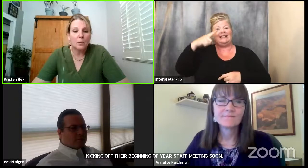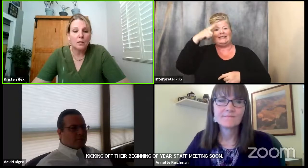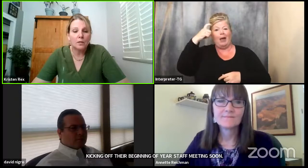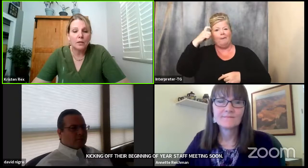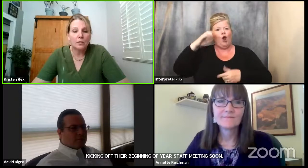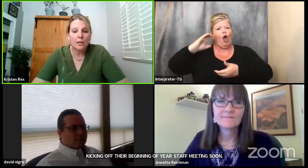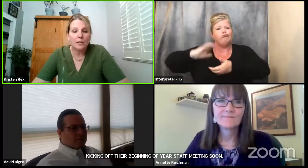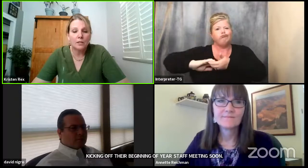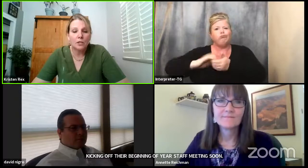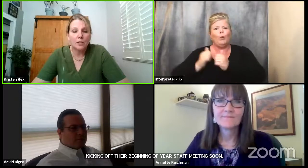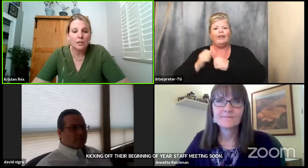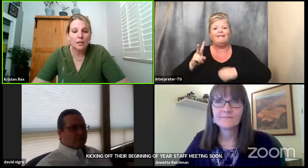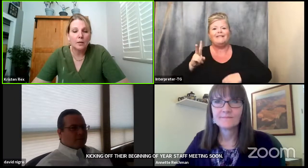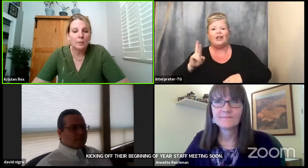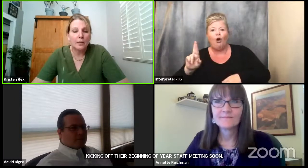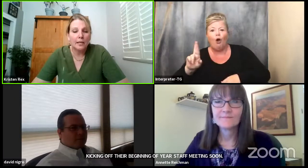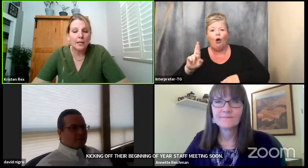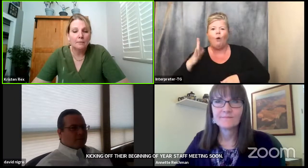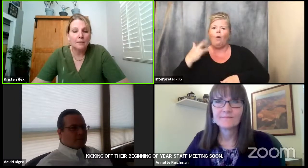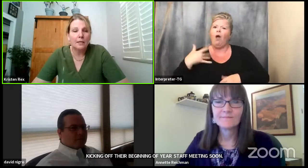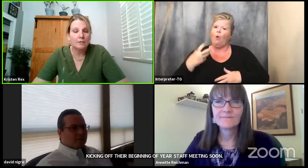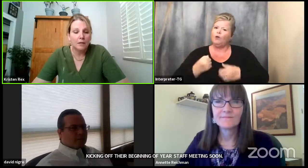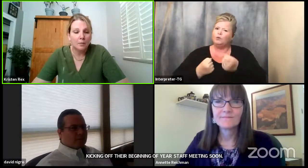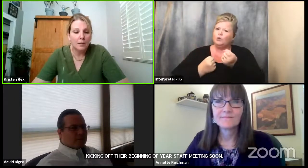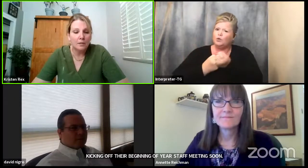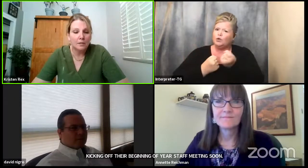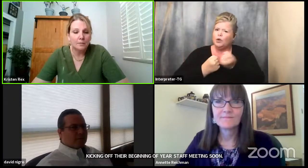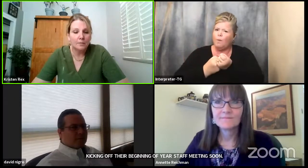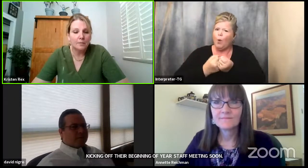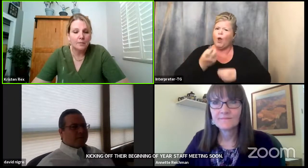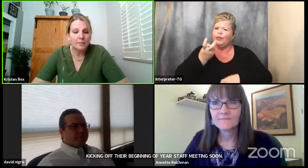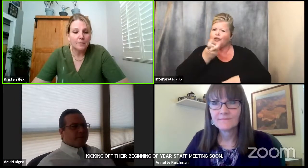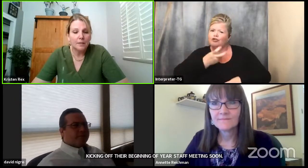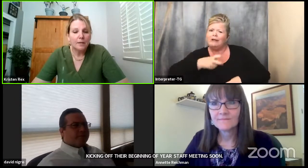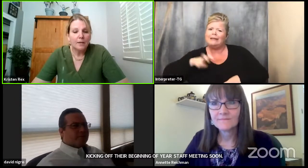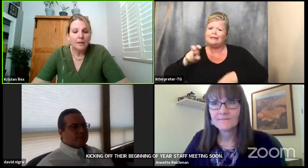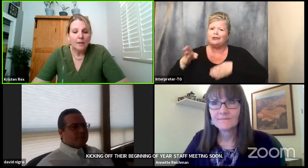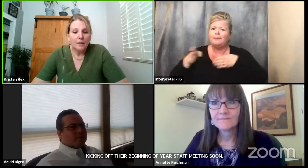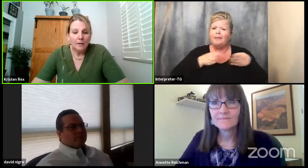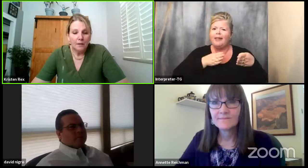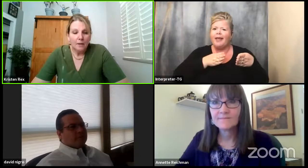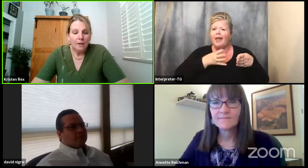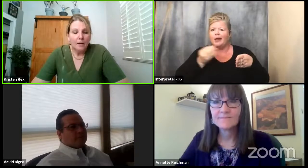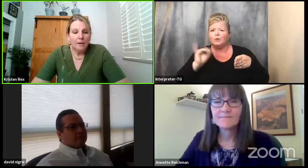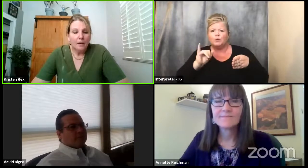to support our transition planning and development.